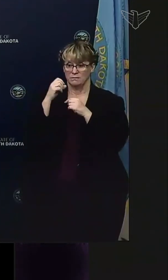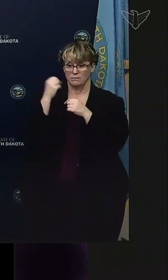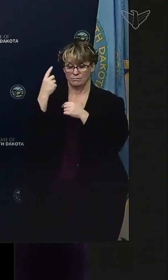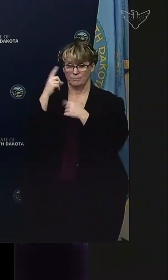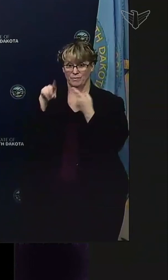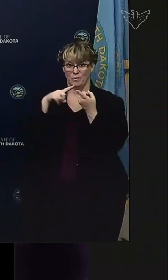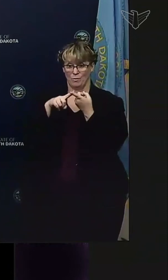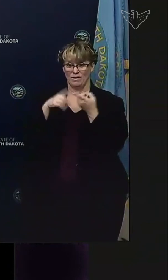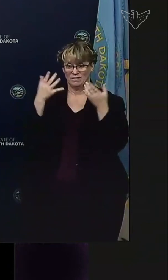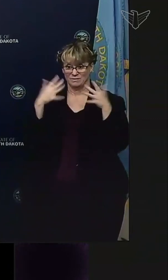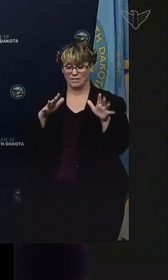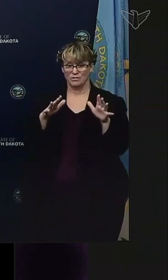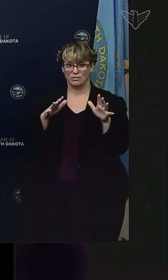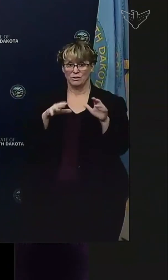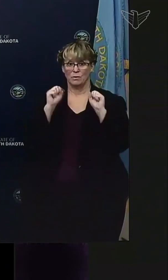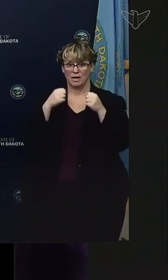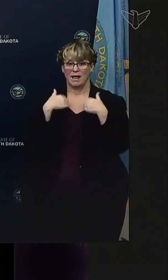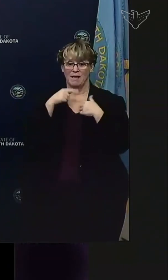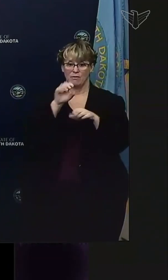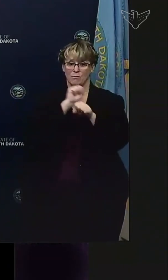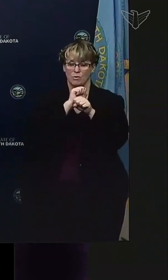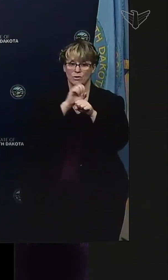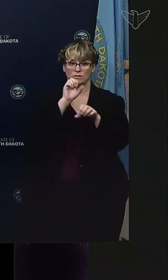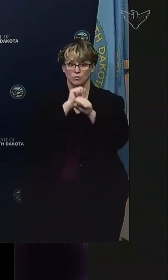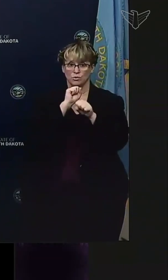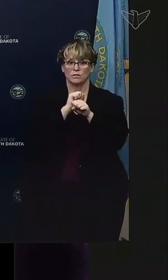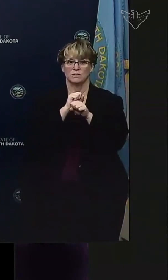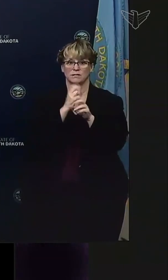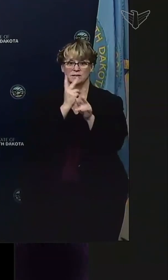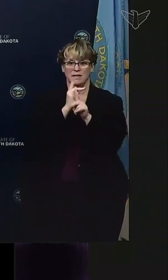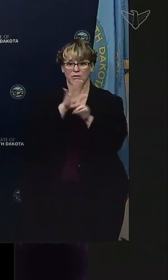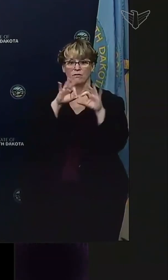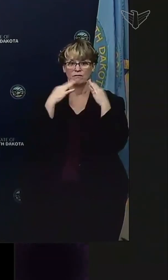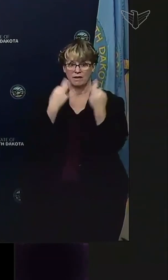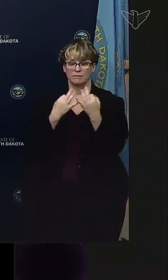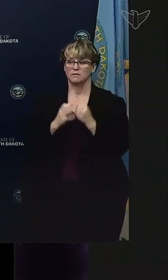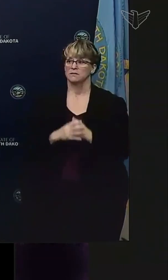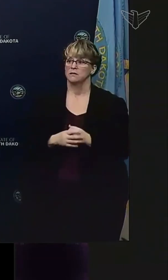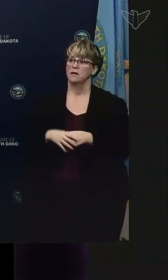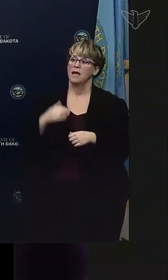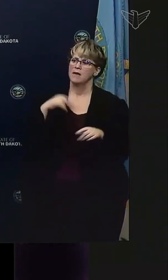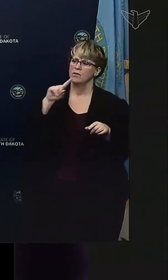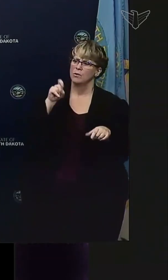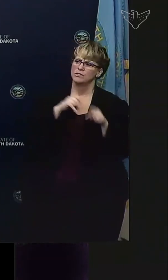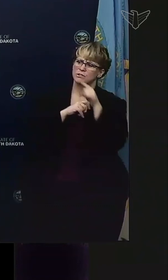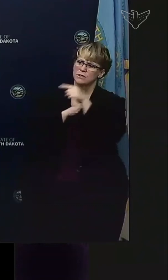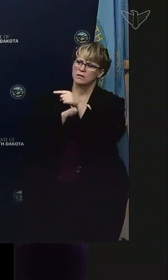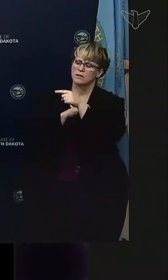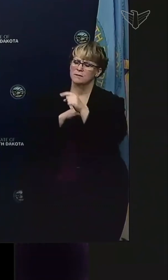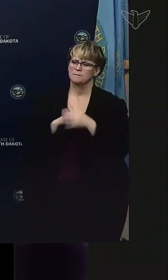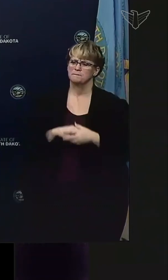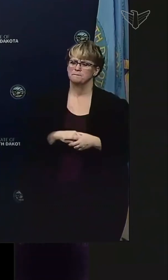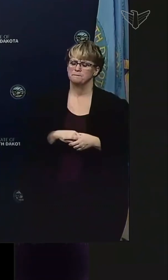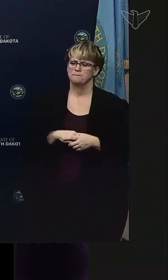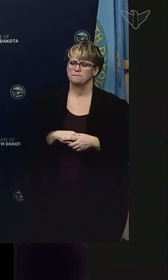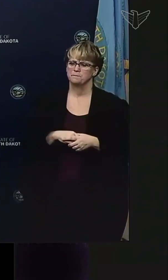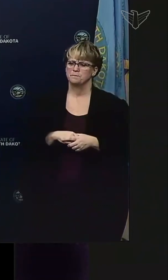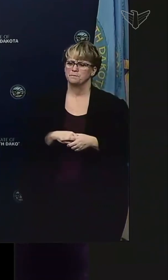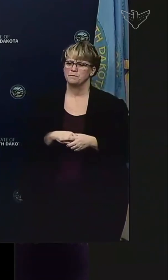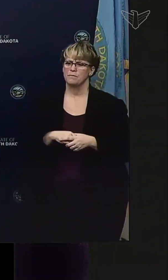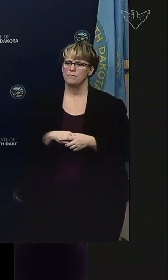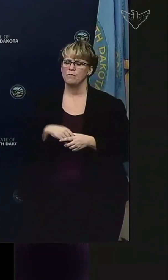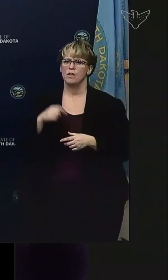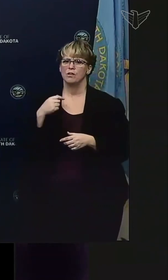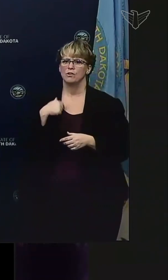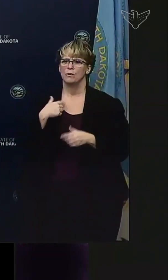we get them back up and rolling and get their employees back to work and taking care of their families. Belle, let's go with you. Updated